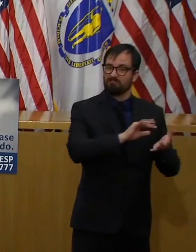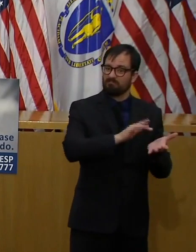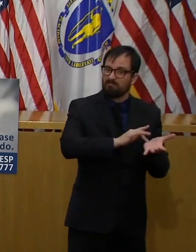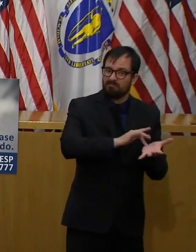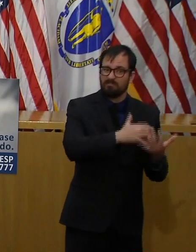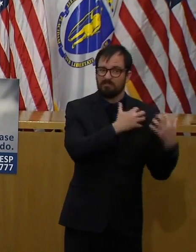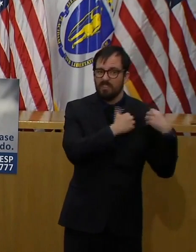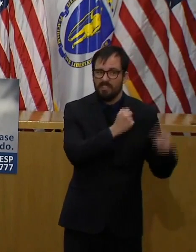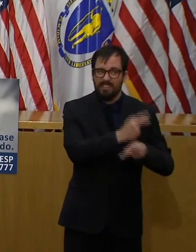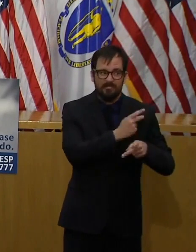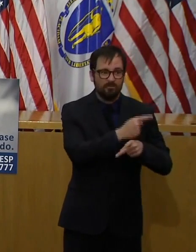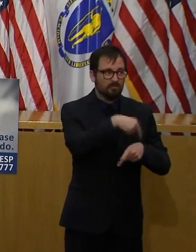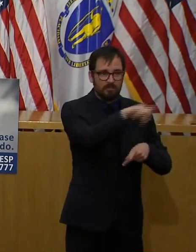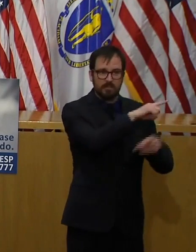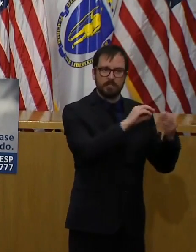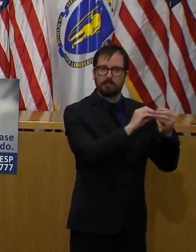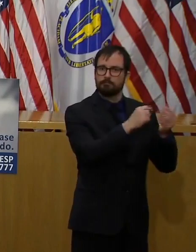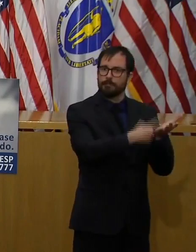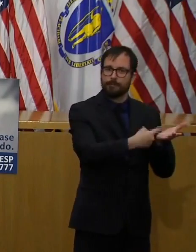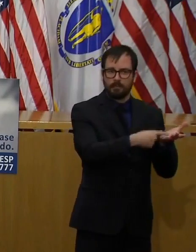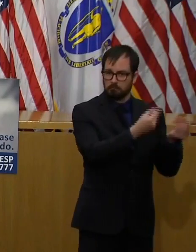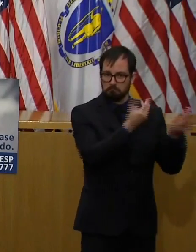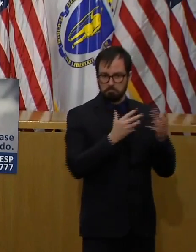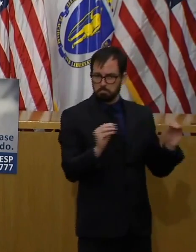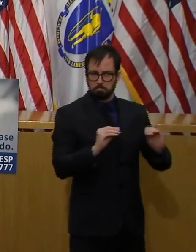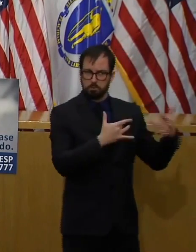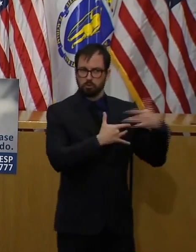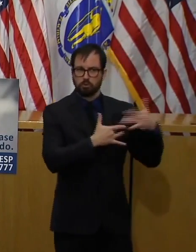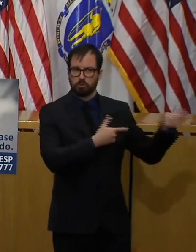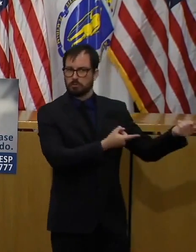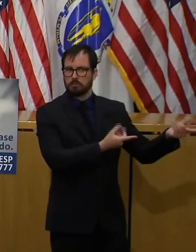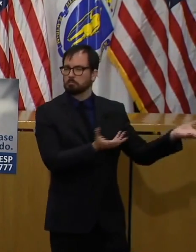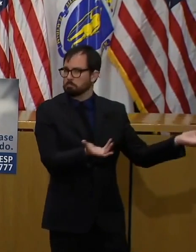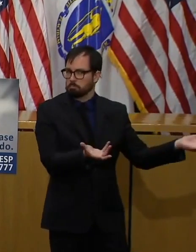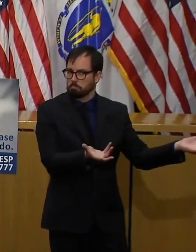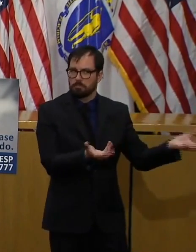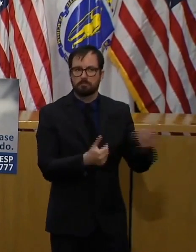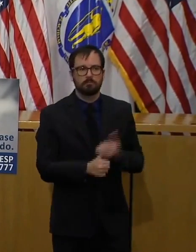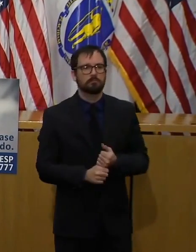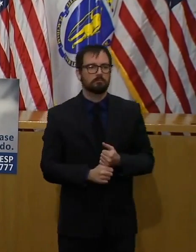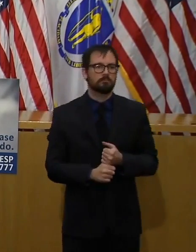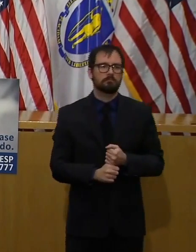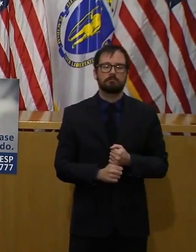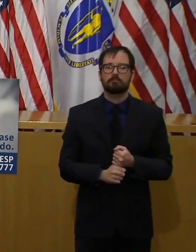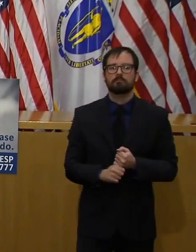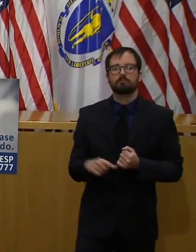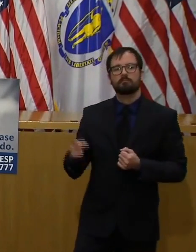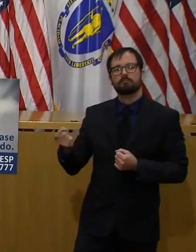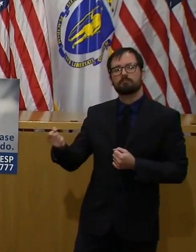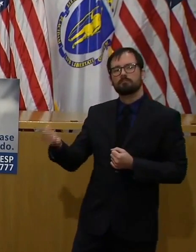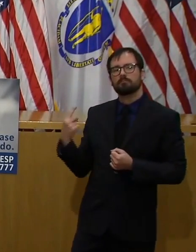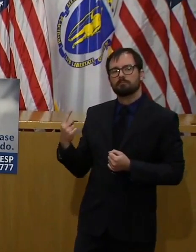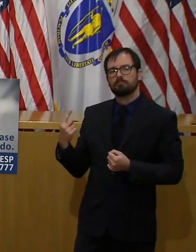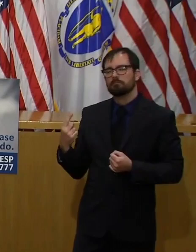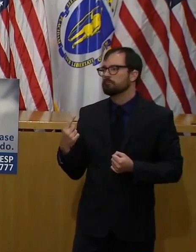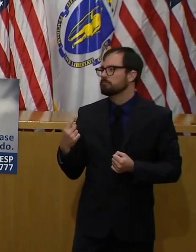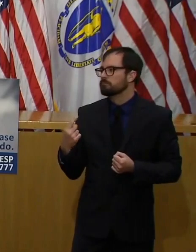false positives or false negatives. I mean, yeah. So the other dirty question was on the nursing home